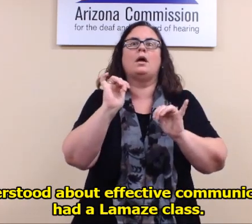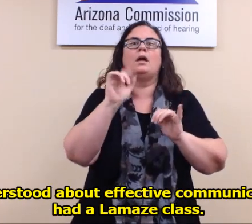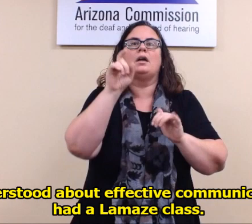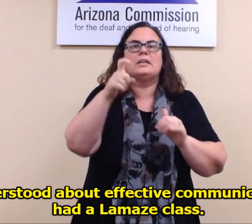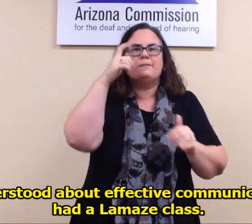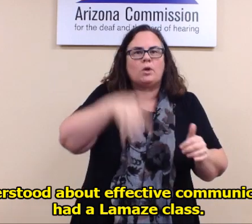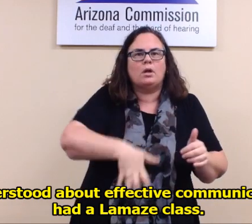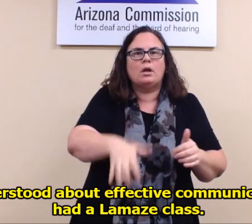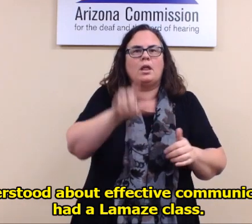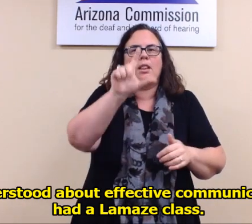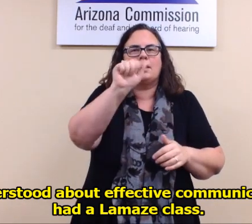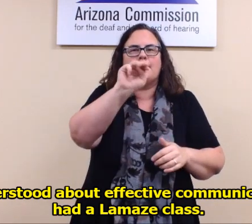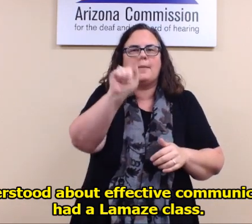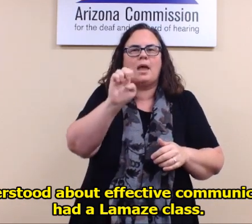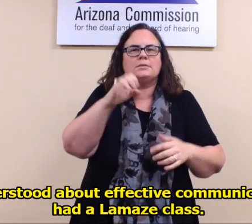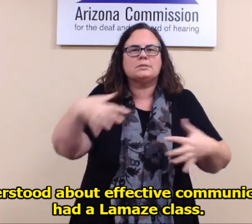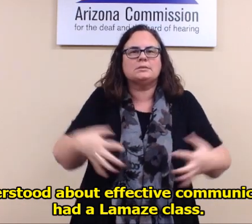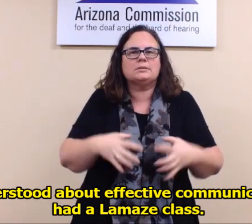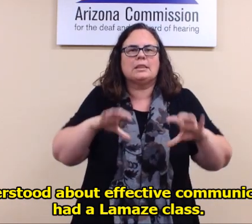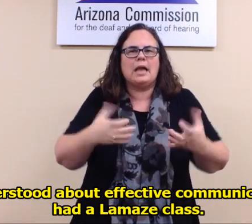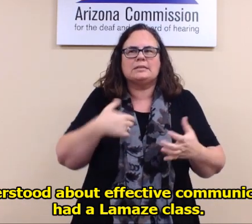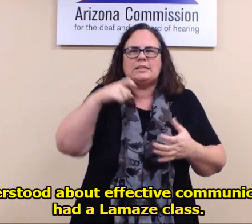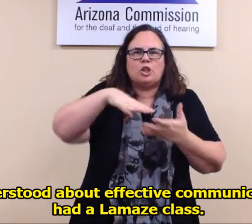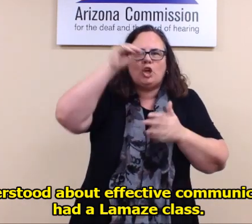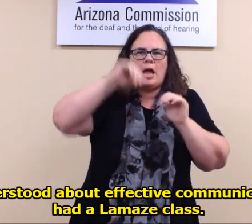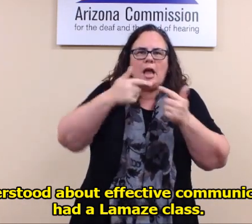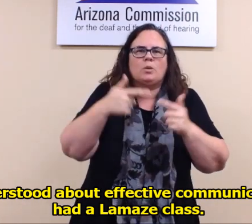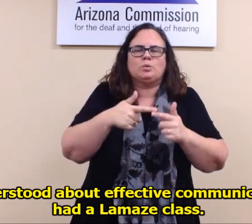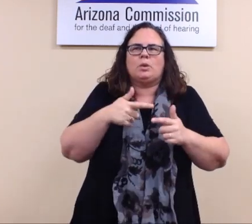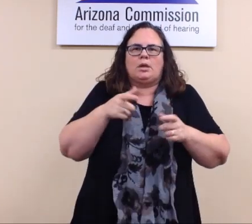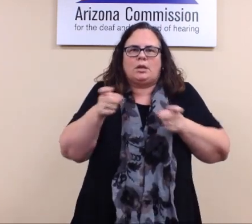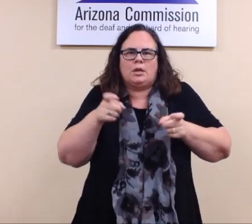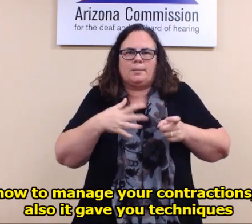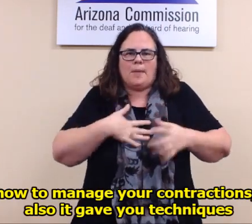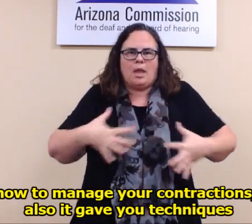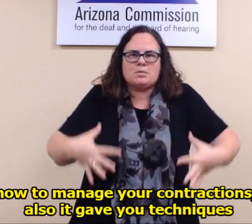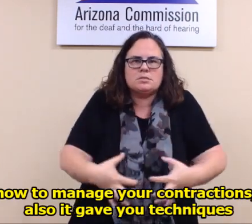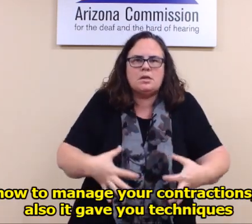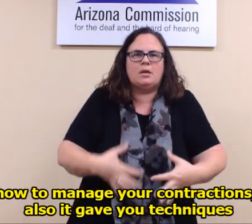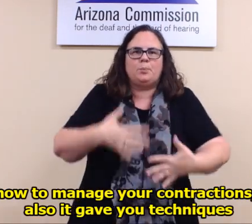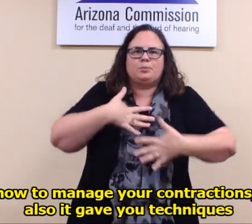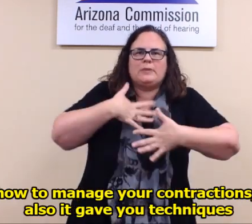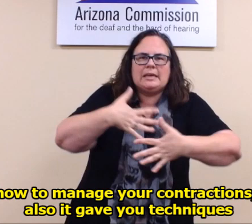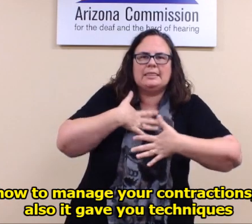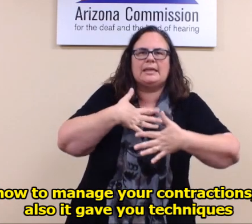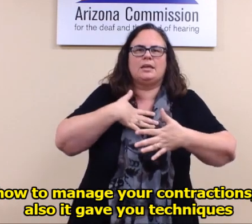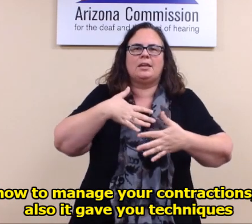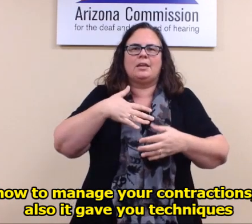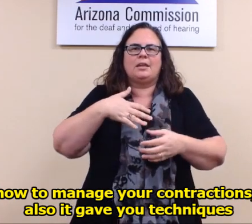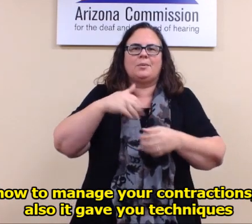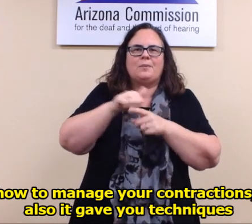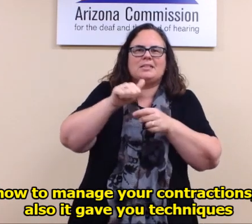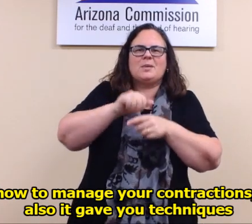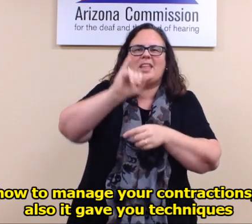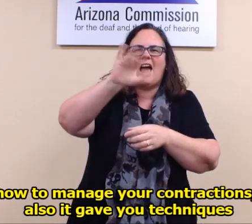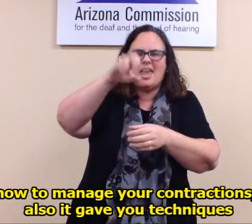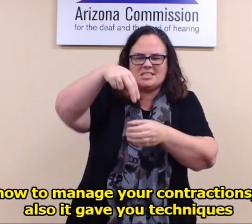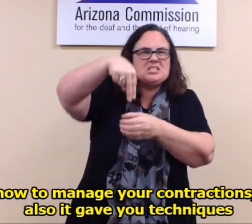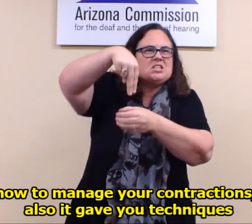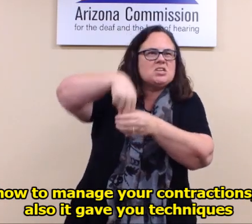about effective communication, and they had a Lamaze class. It taught you how to manage your contractions, breathing, and also